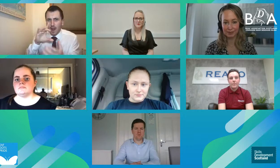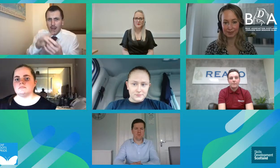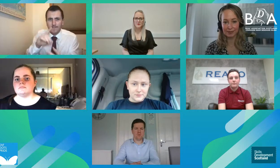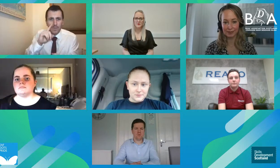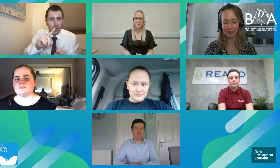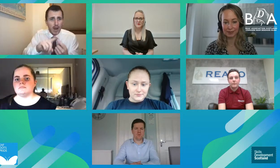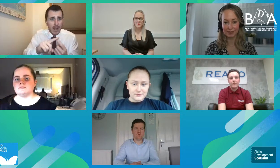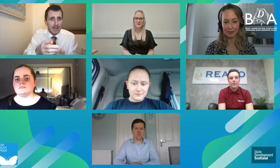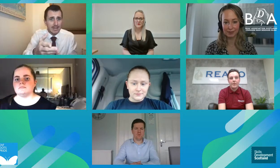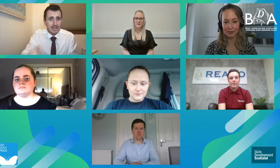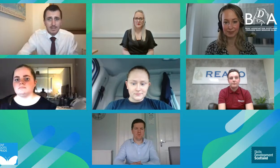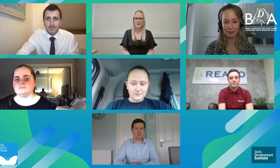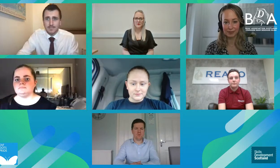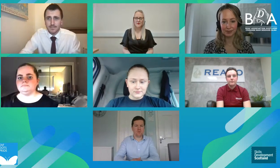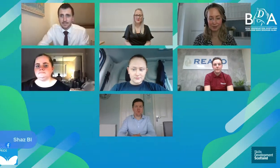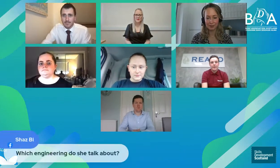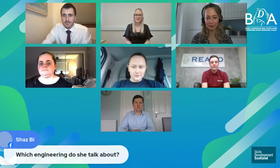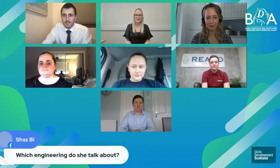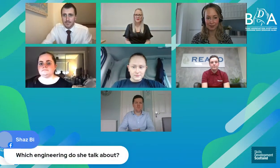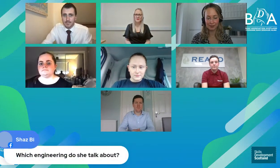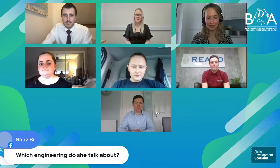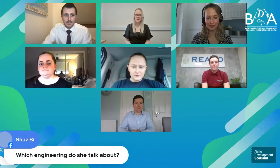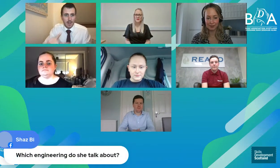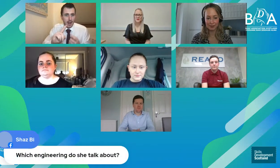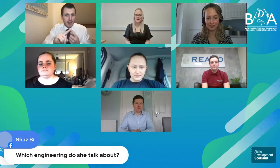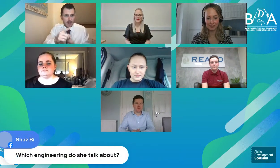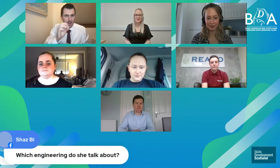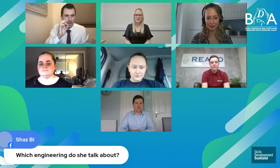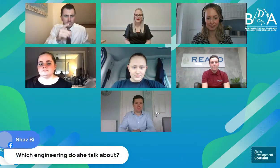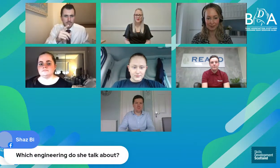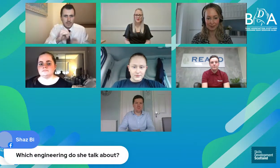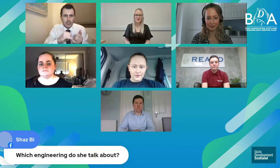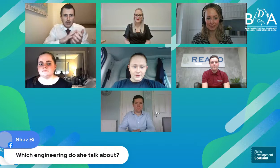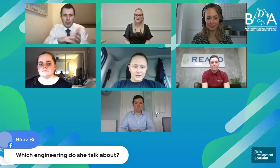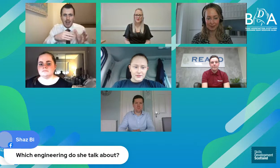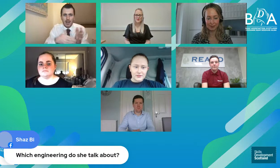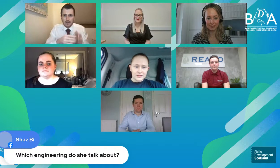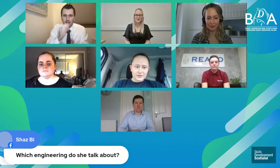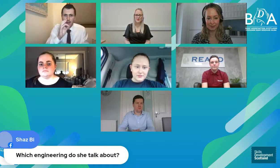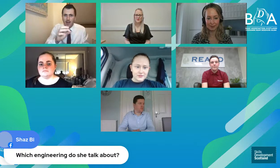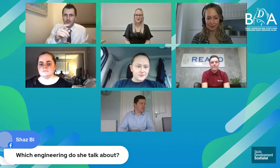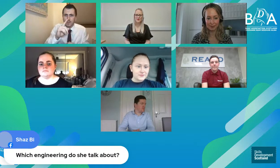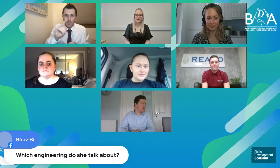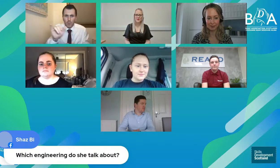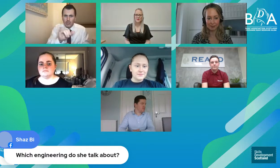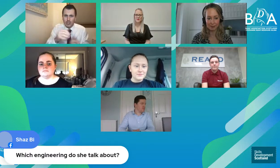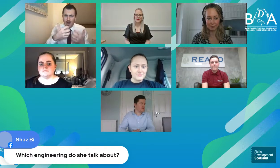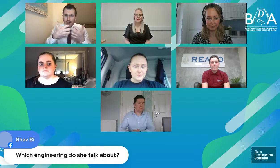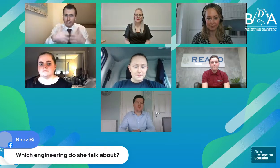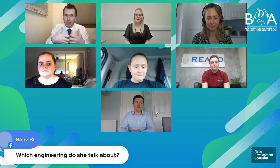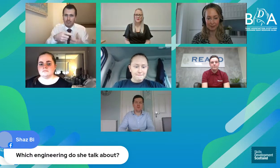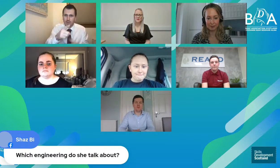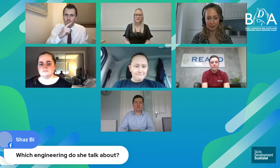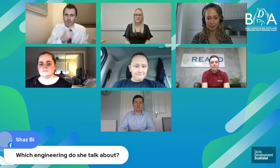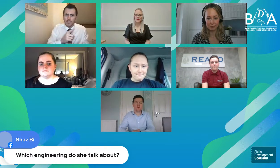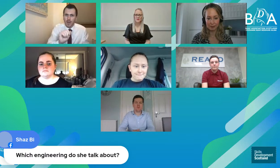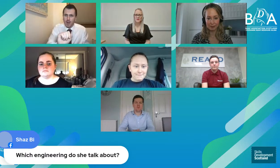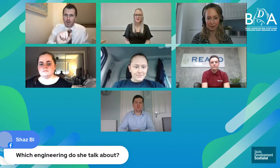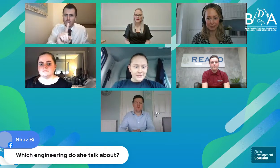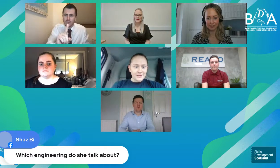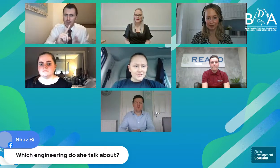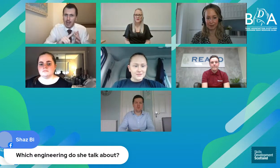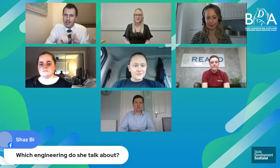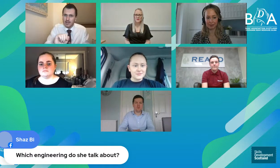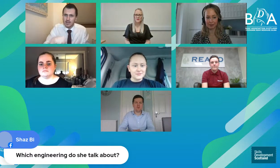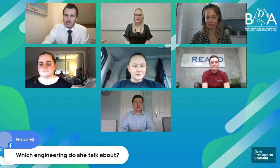the apprenticeship programme. Okay, I think this question is for Elaine from Shasby. Which engineering